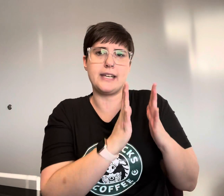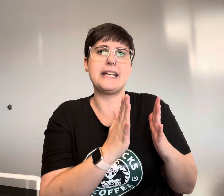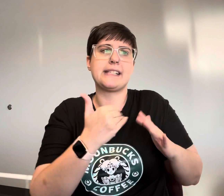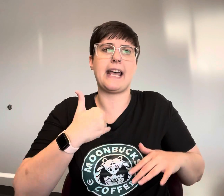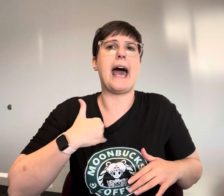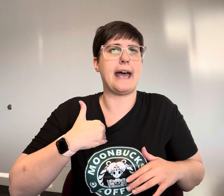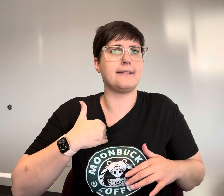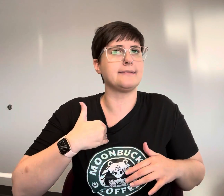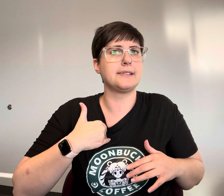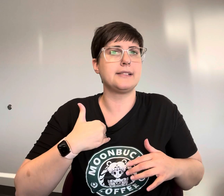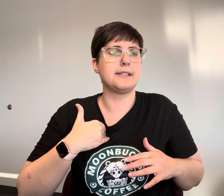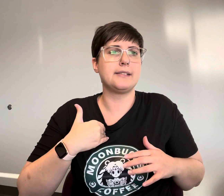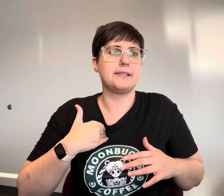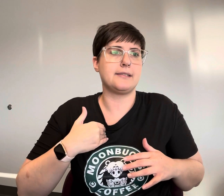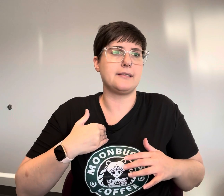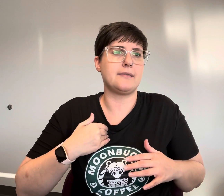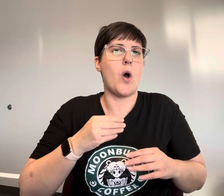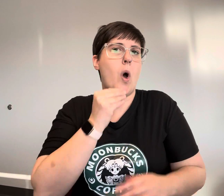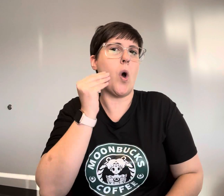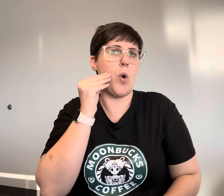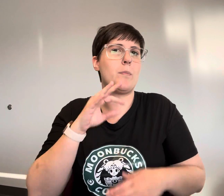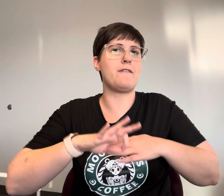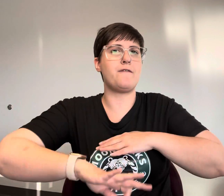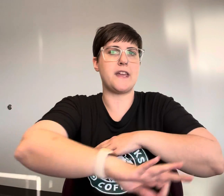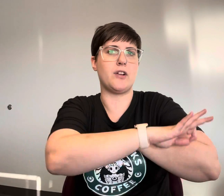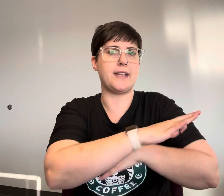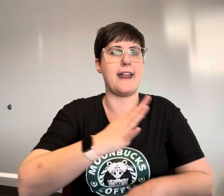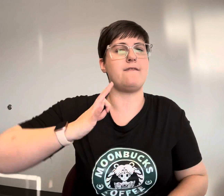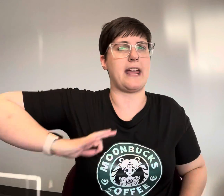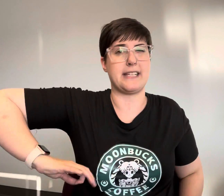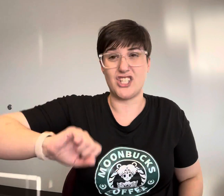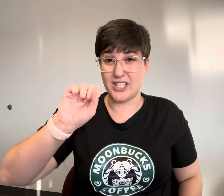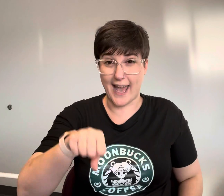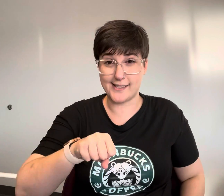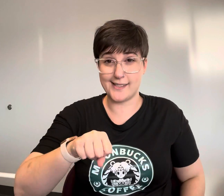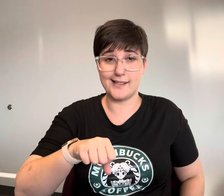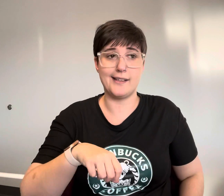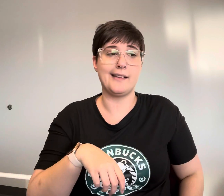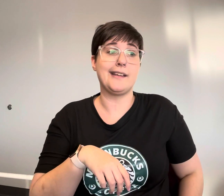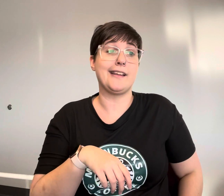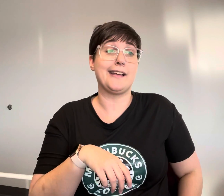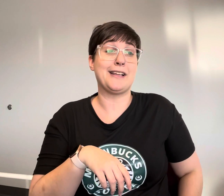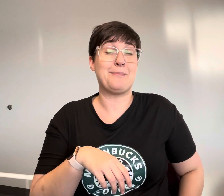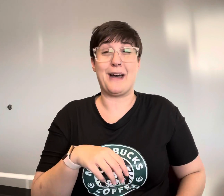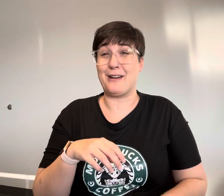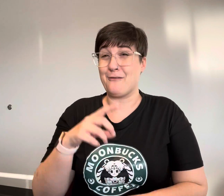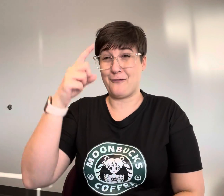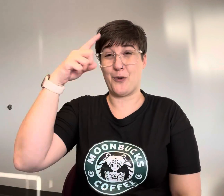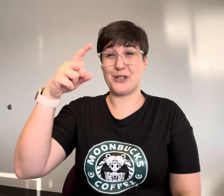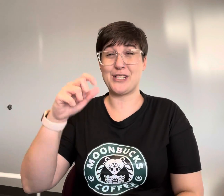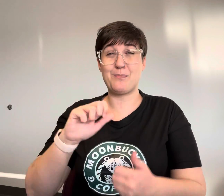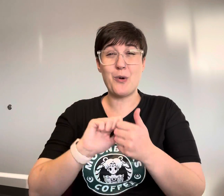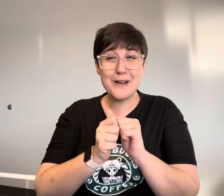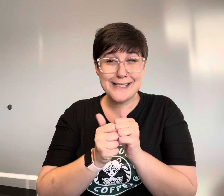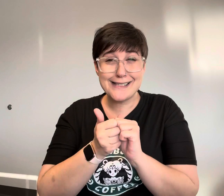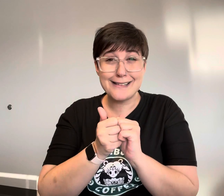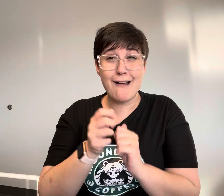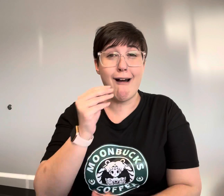colonists had home field advantage, yes. But for sports,